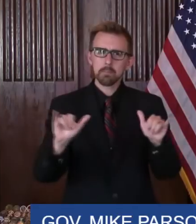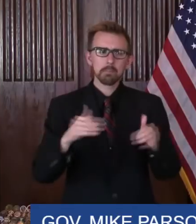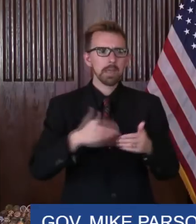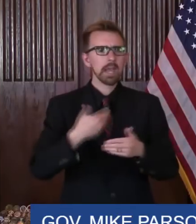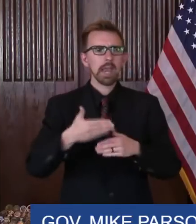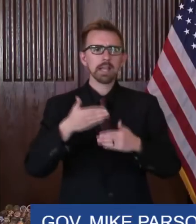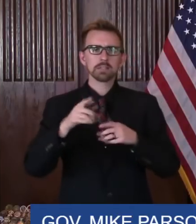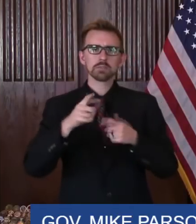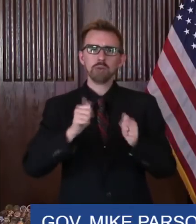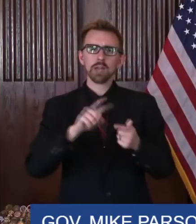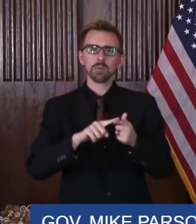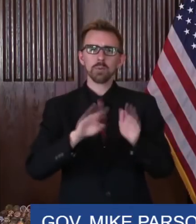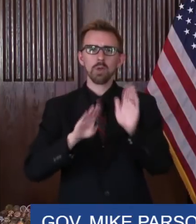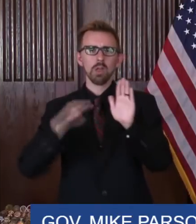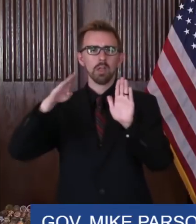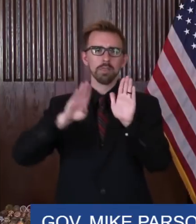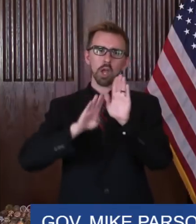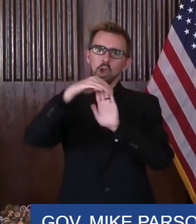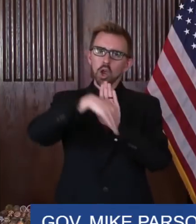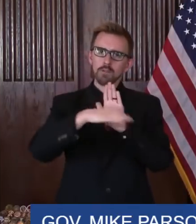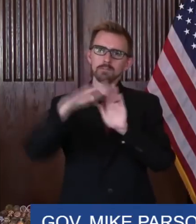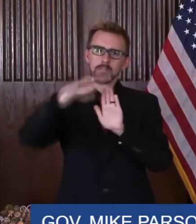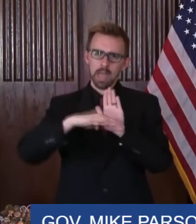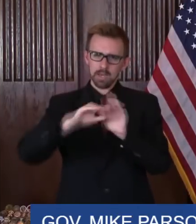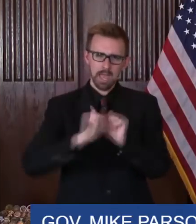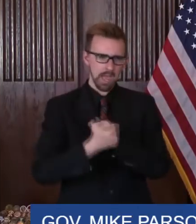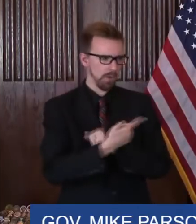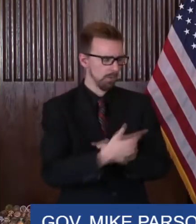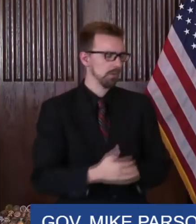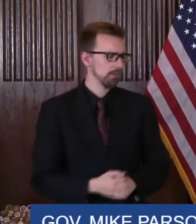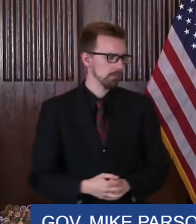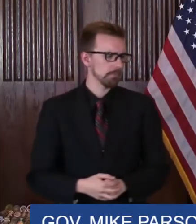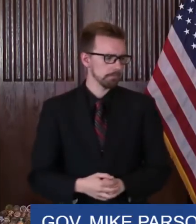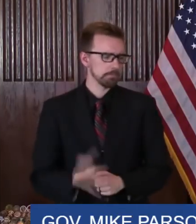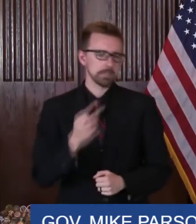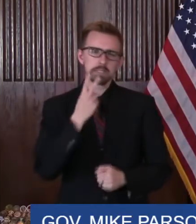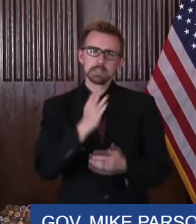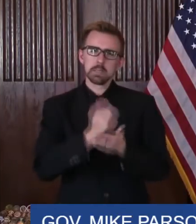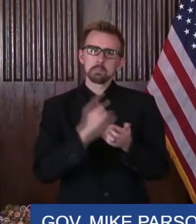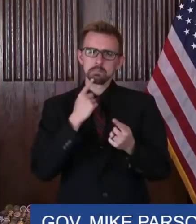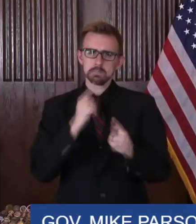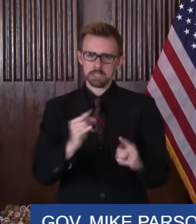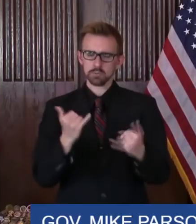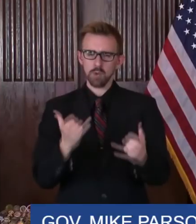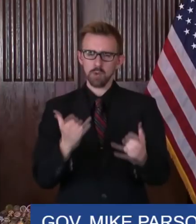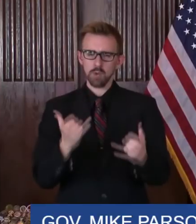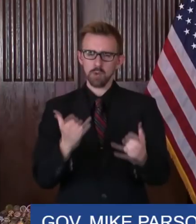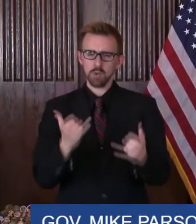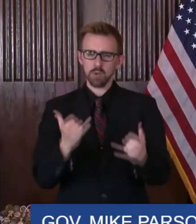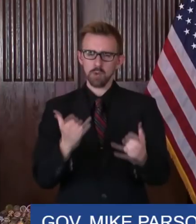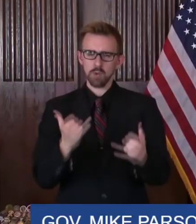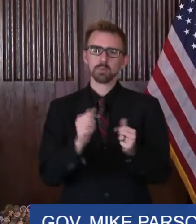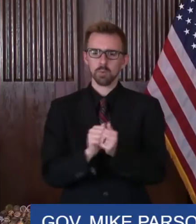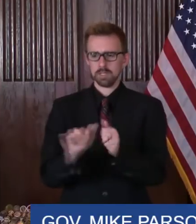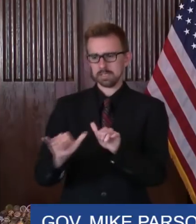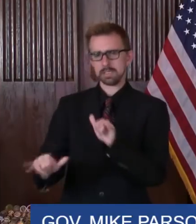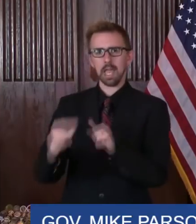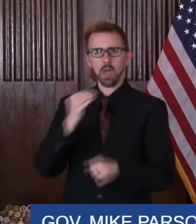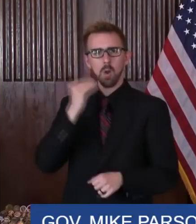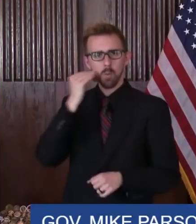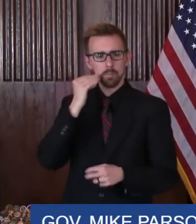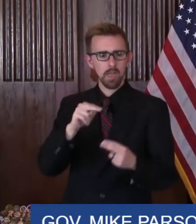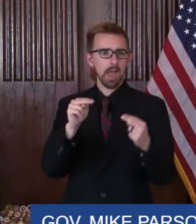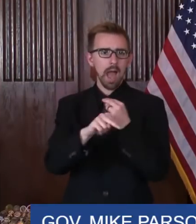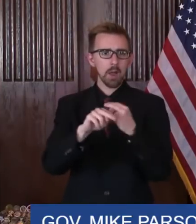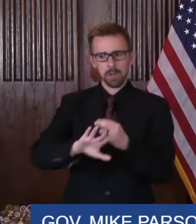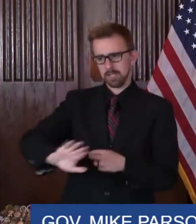to flatten the curve? Yeah, I think what we're doing that right now, and I think you're seeing some success right now by what people are doing with just staying at home, staying off the